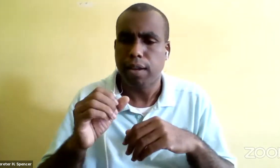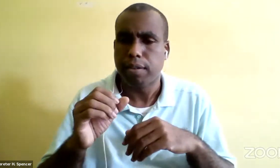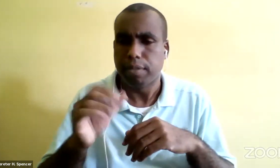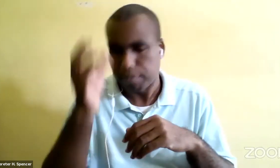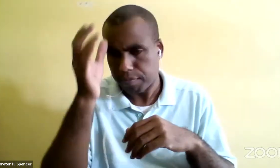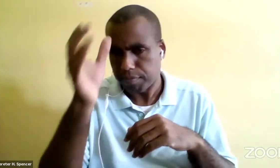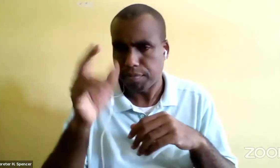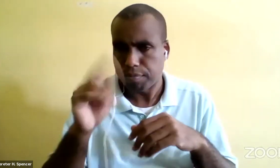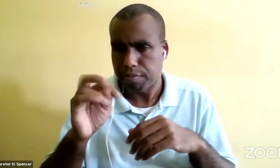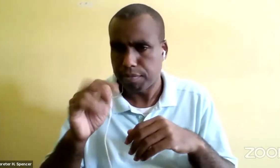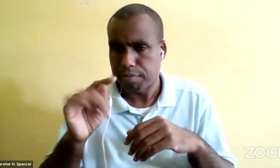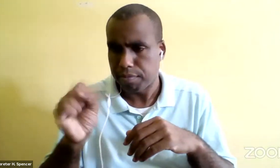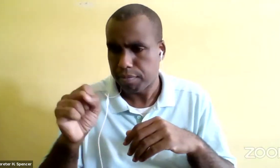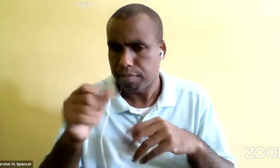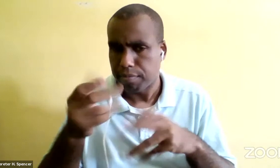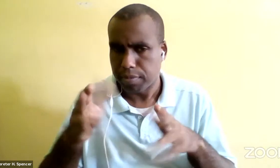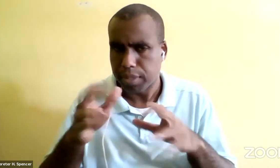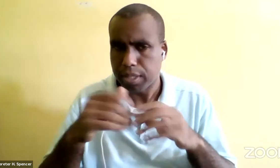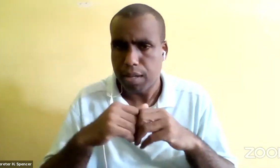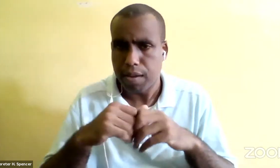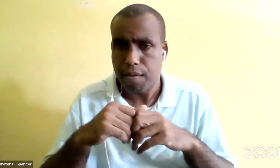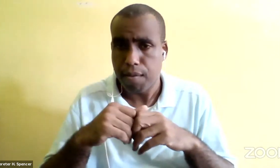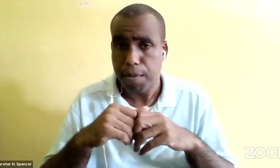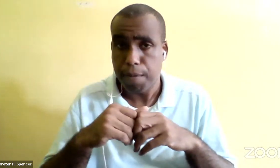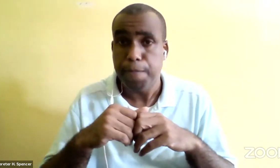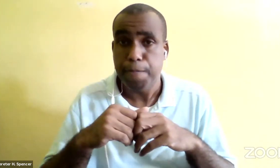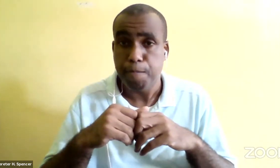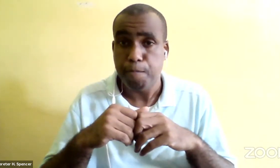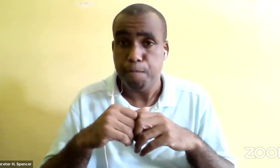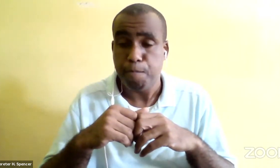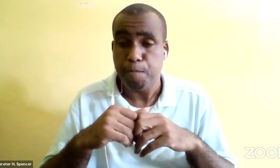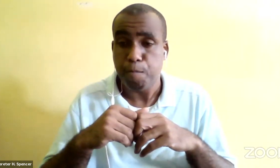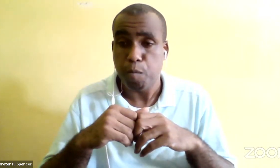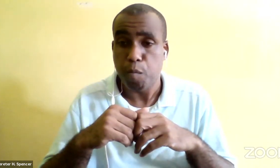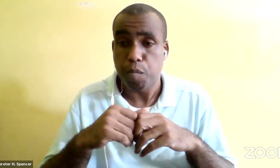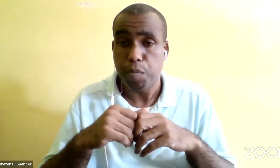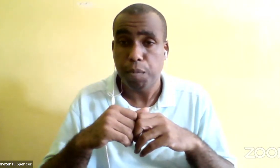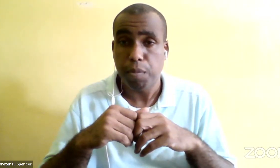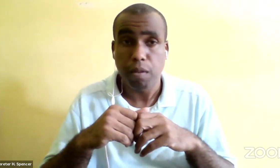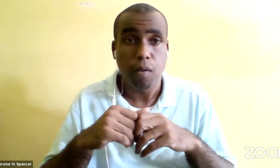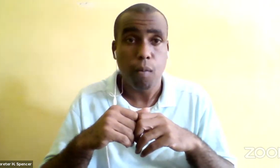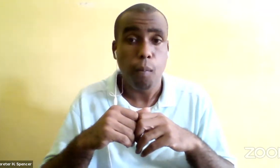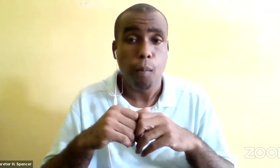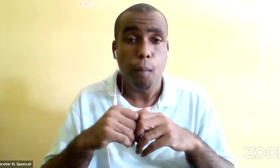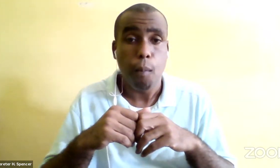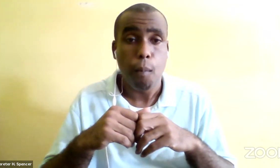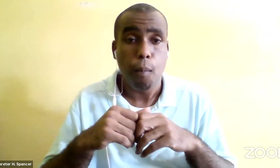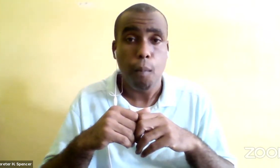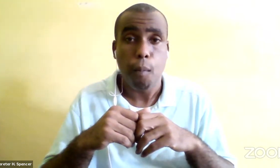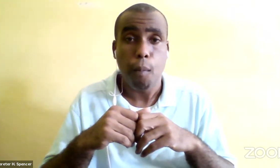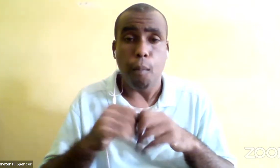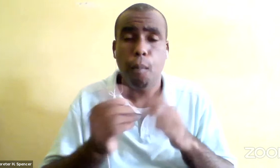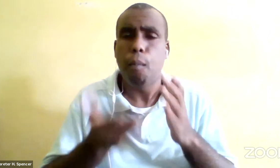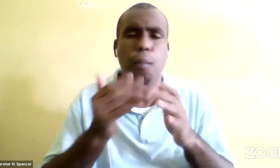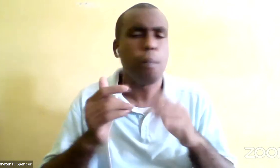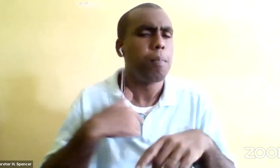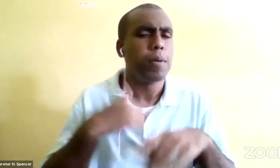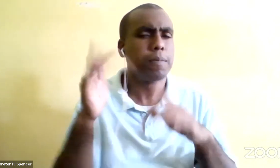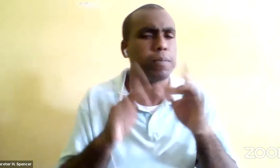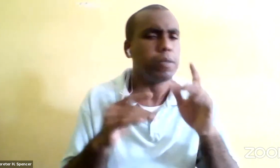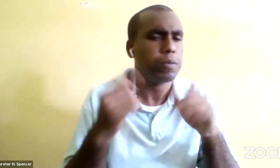Is it more than that? And have you passed CRM already? I mean, maybe I missed something, but that's really it.